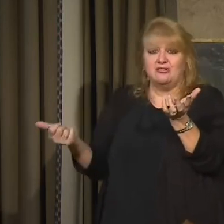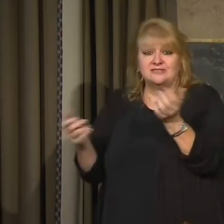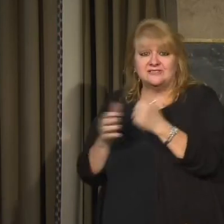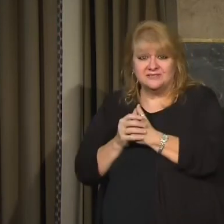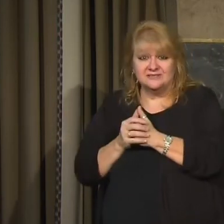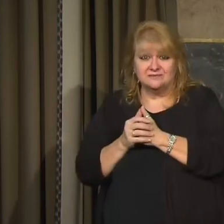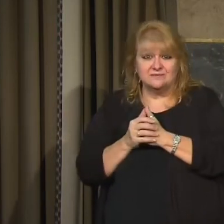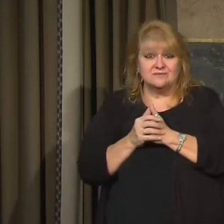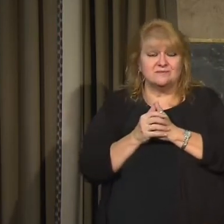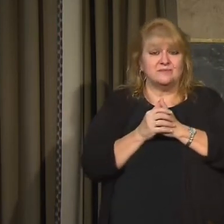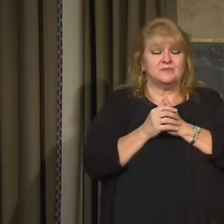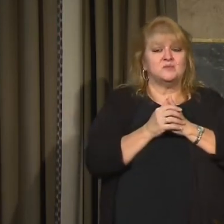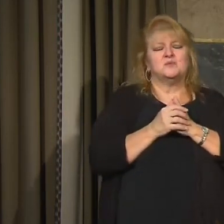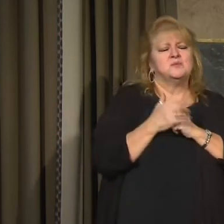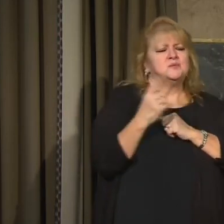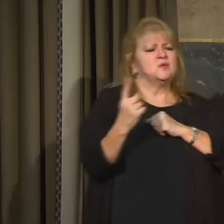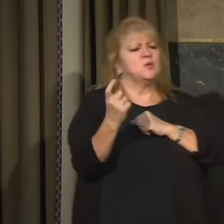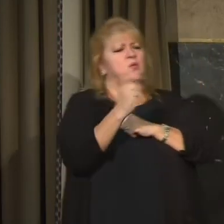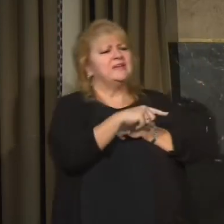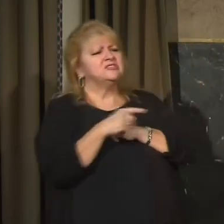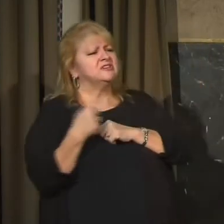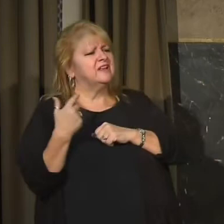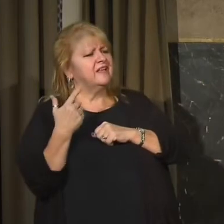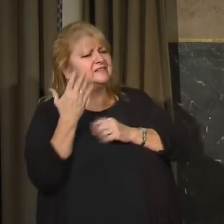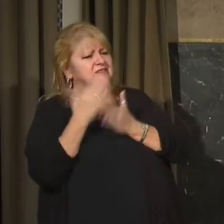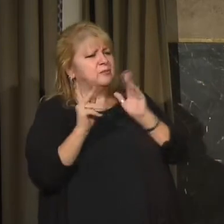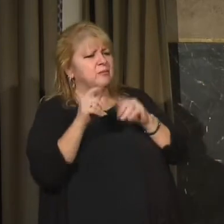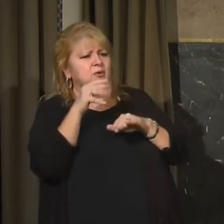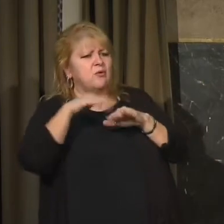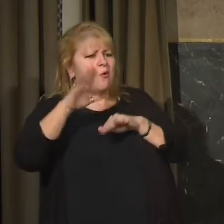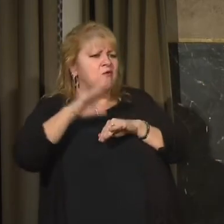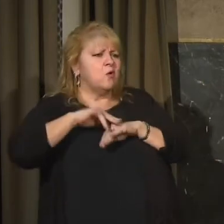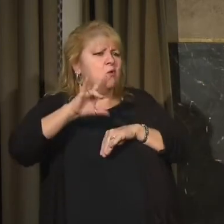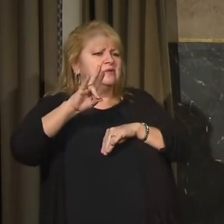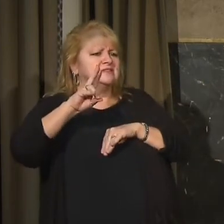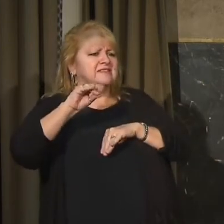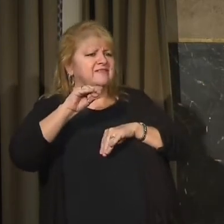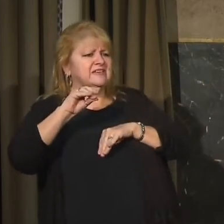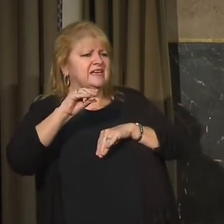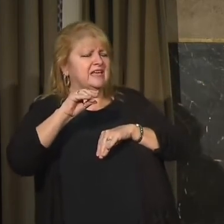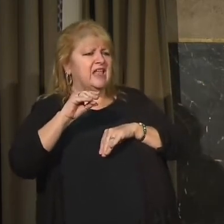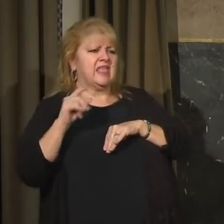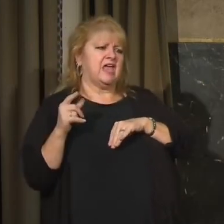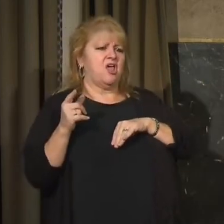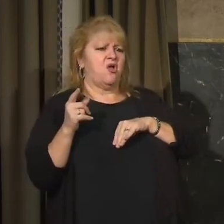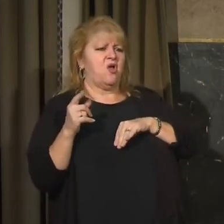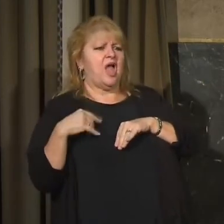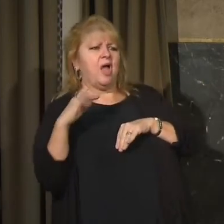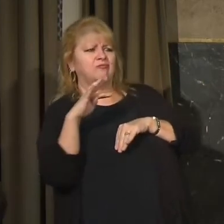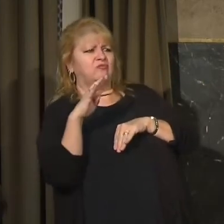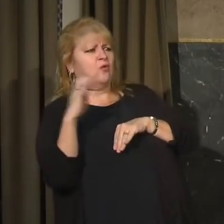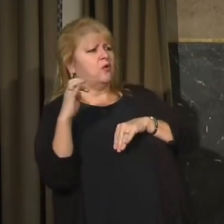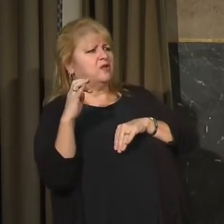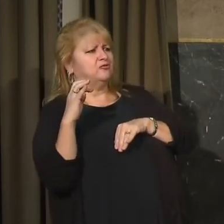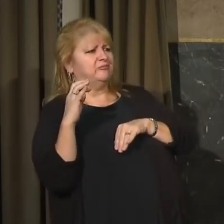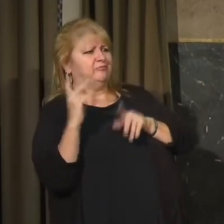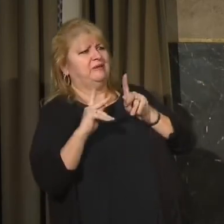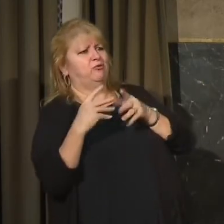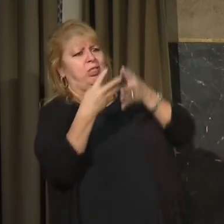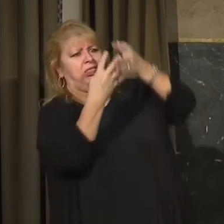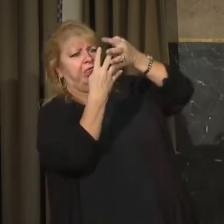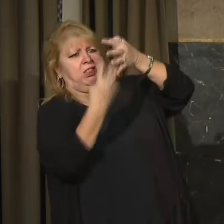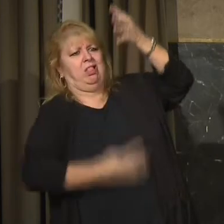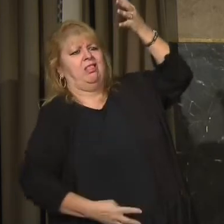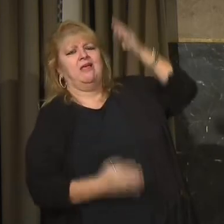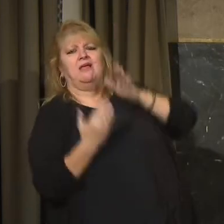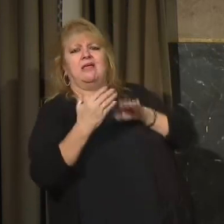people who are 400 people down on a wait list at a pharmacy? You got it this week and they think they're in line to get it, but now you're saying their pharmacy might